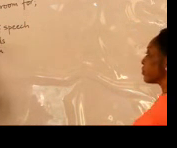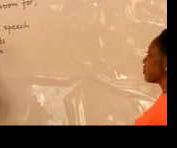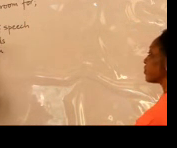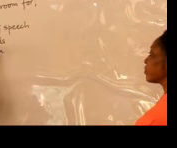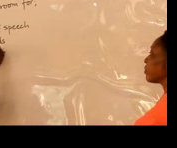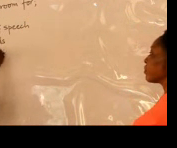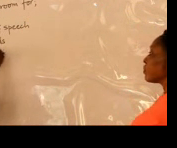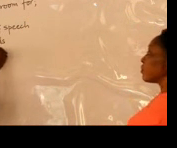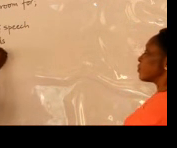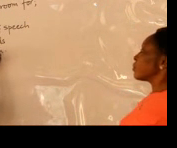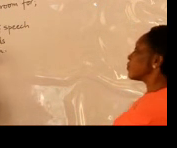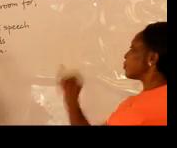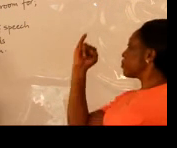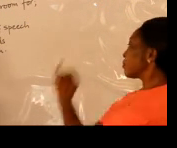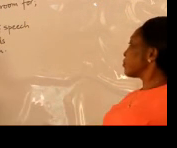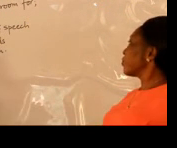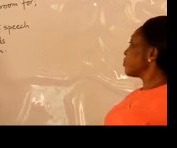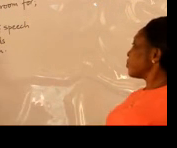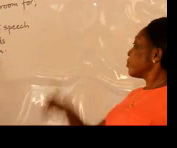Illustrations,